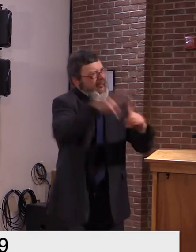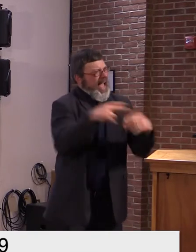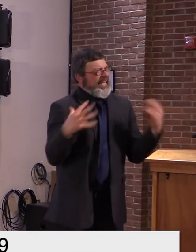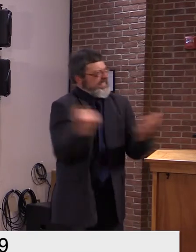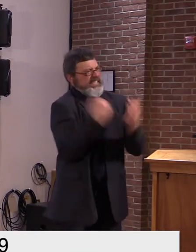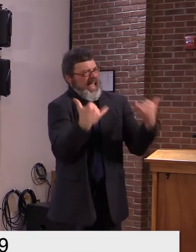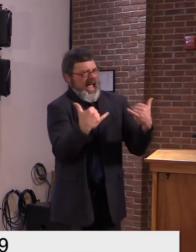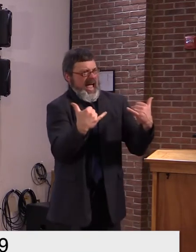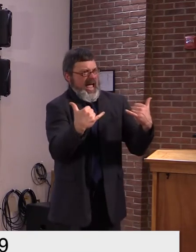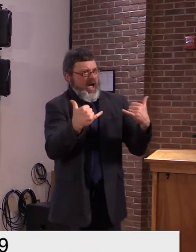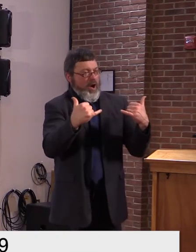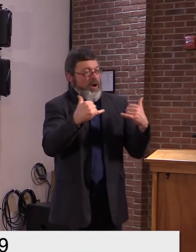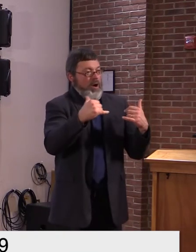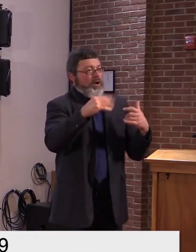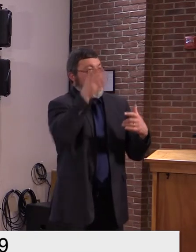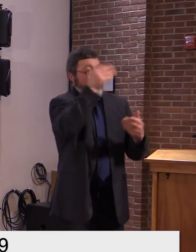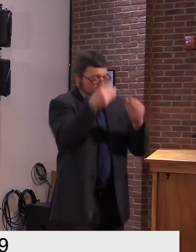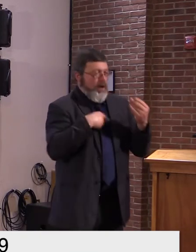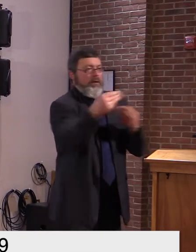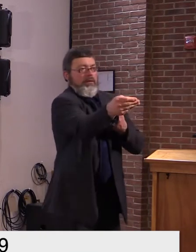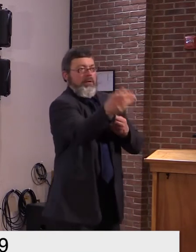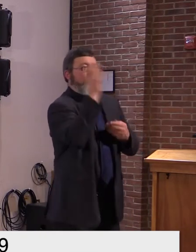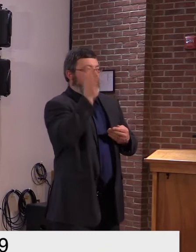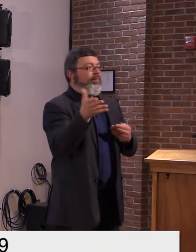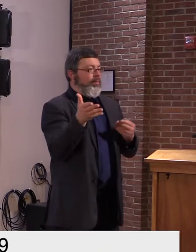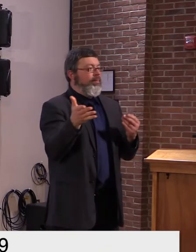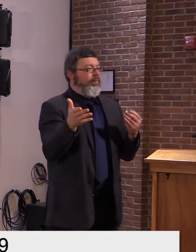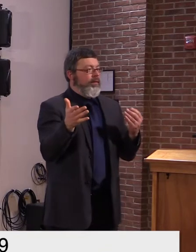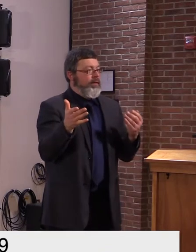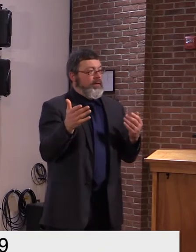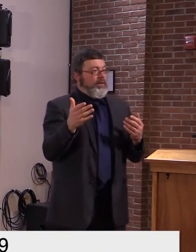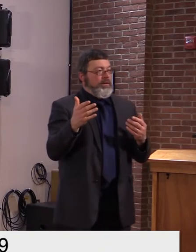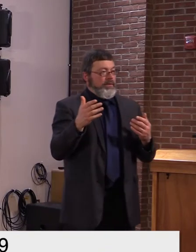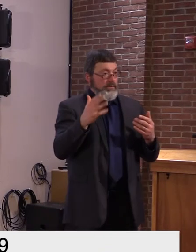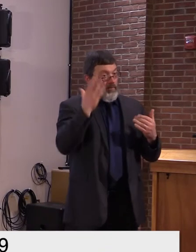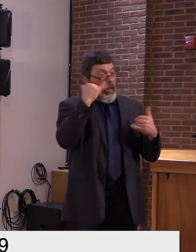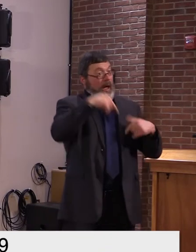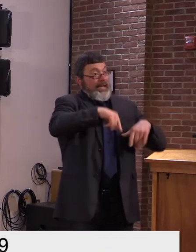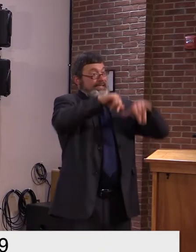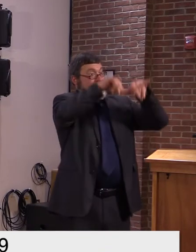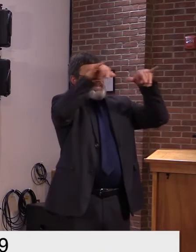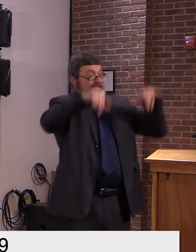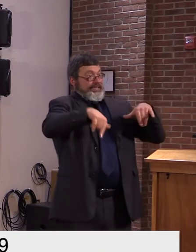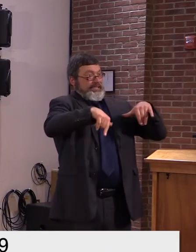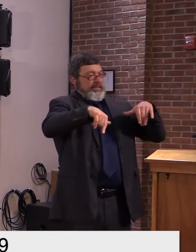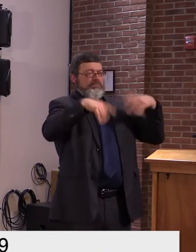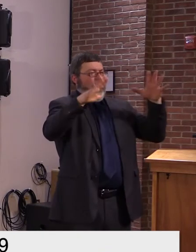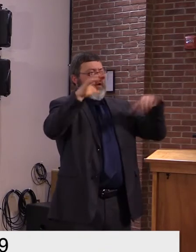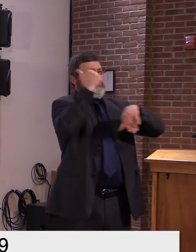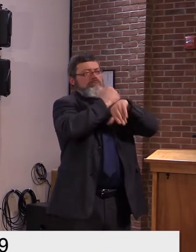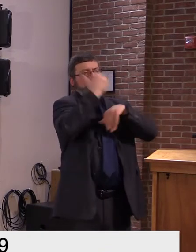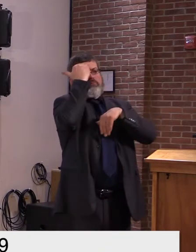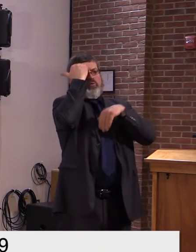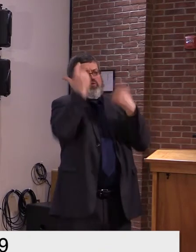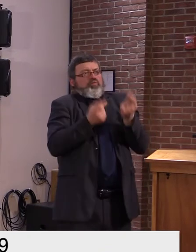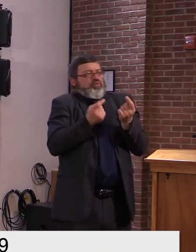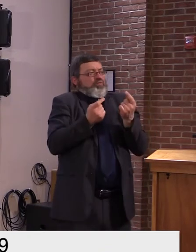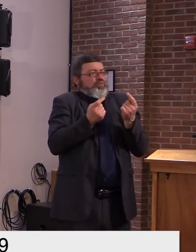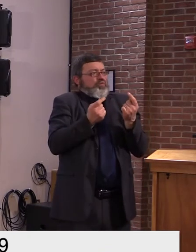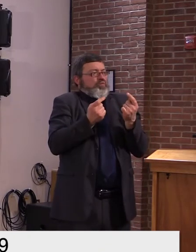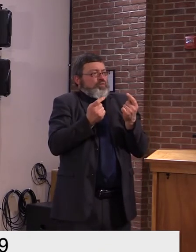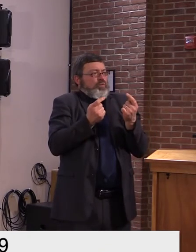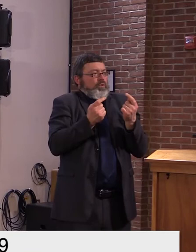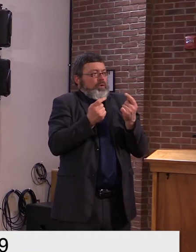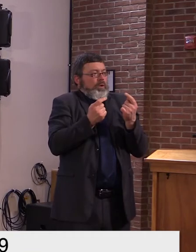a lot of experience, and my understanding is that our businesses that used our banks were really happy. Also, we had